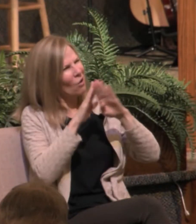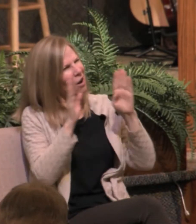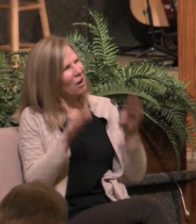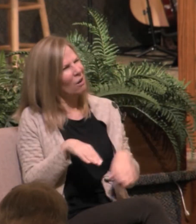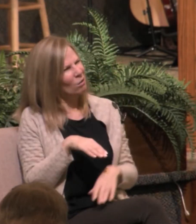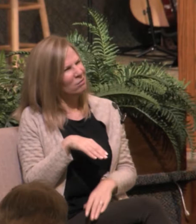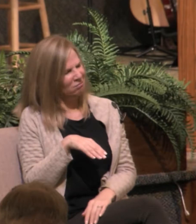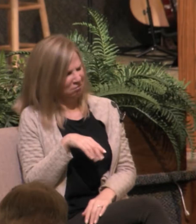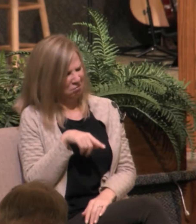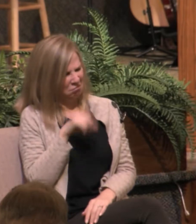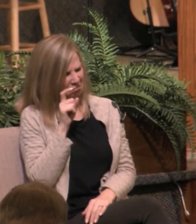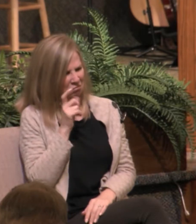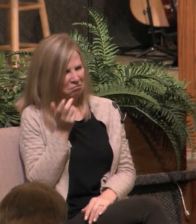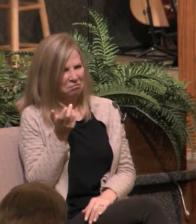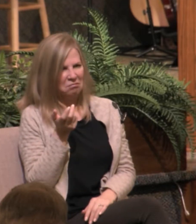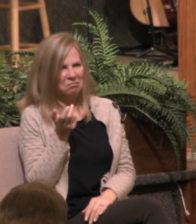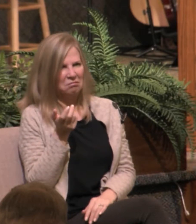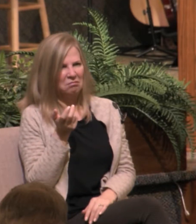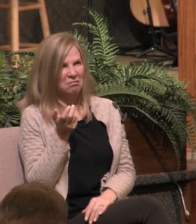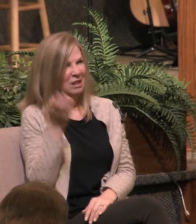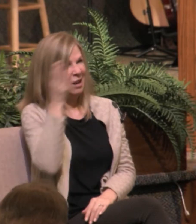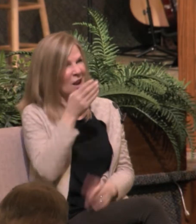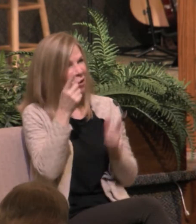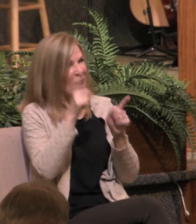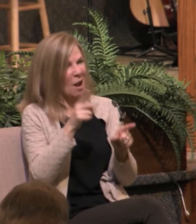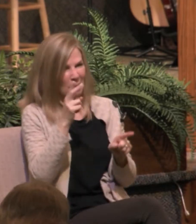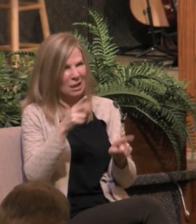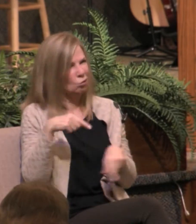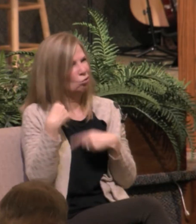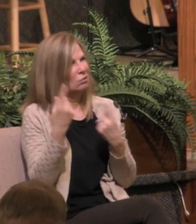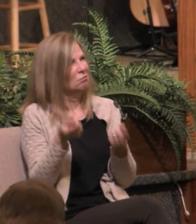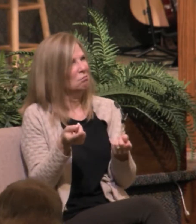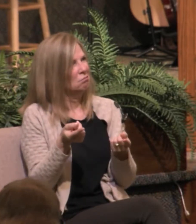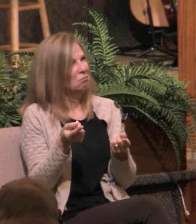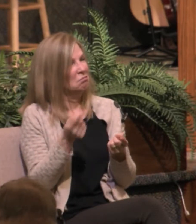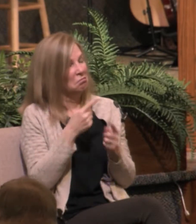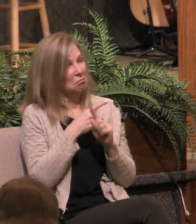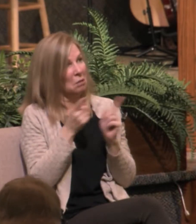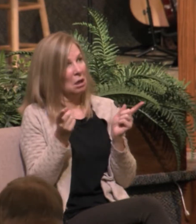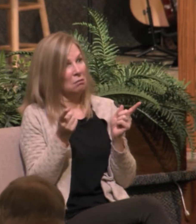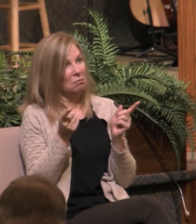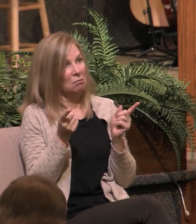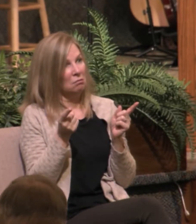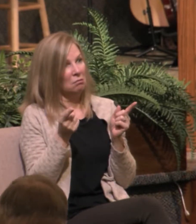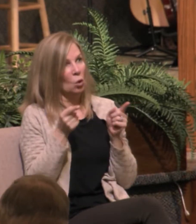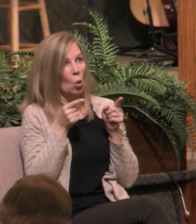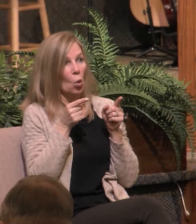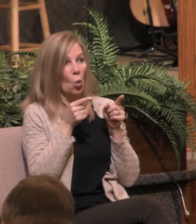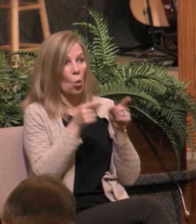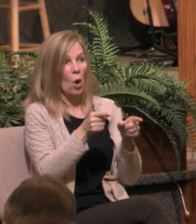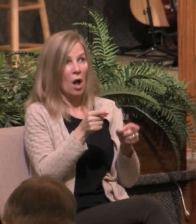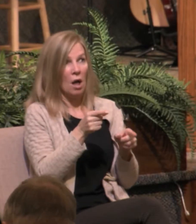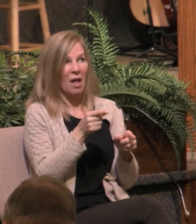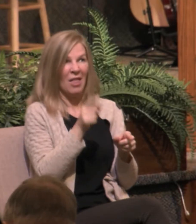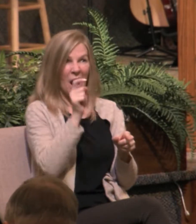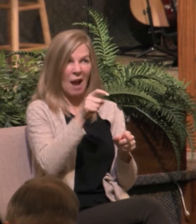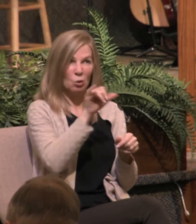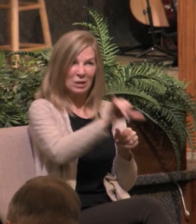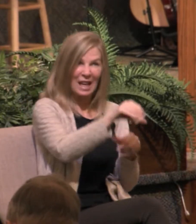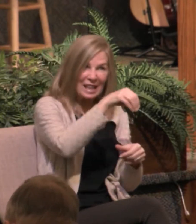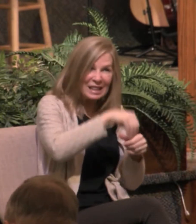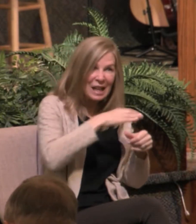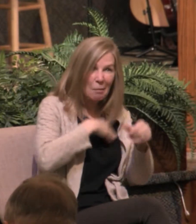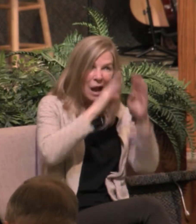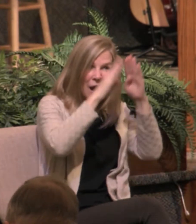In fact, it's never happened in history. But while you're in your house, stay there. Because